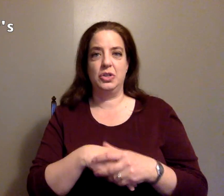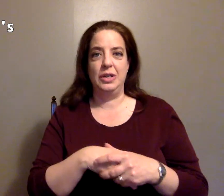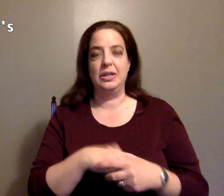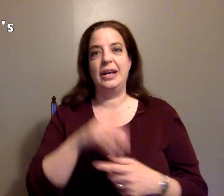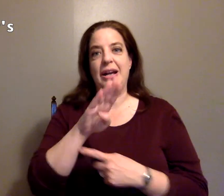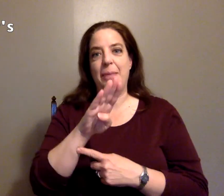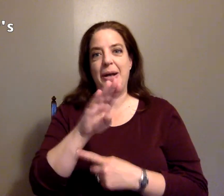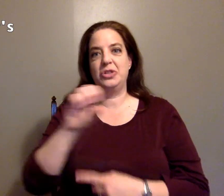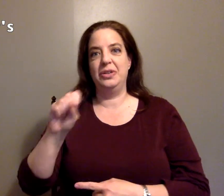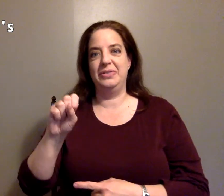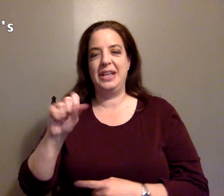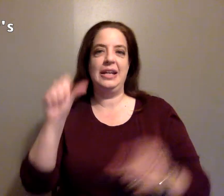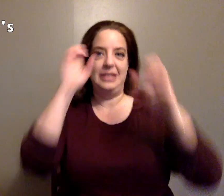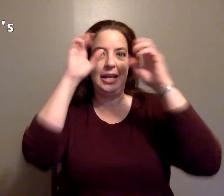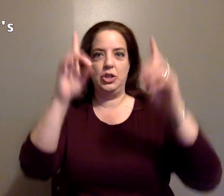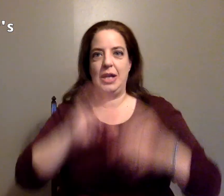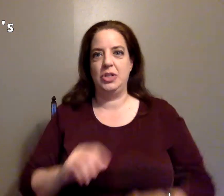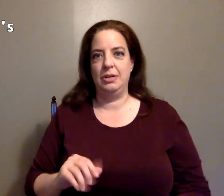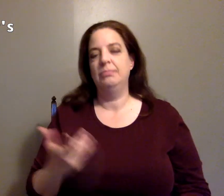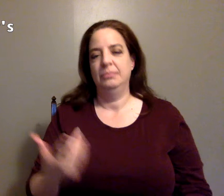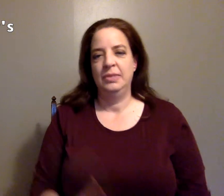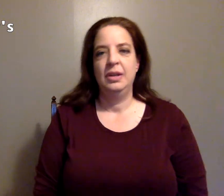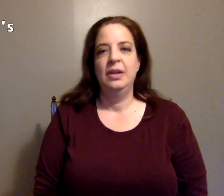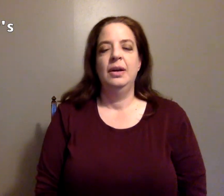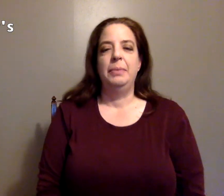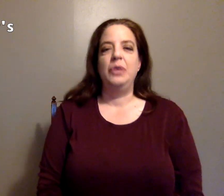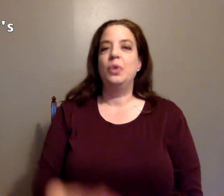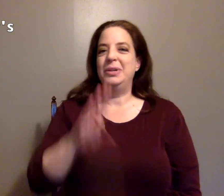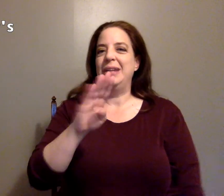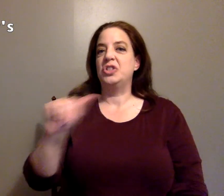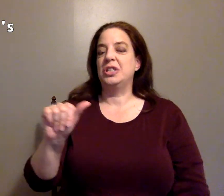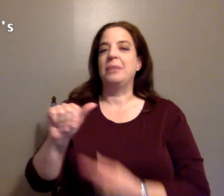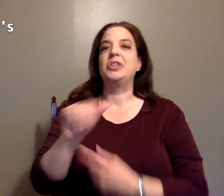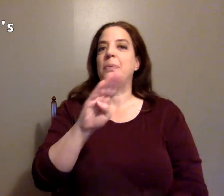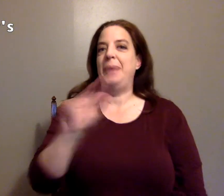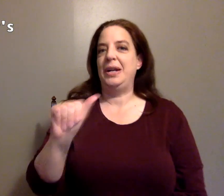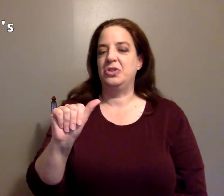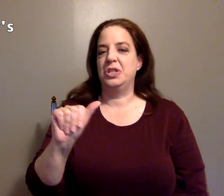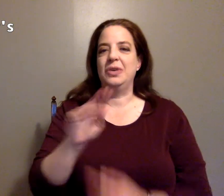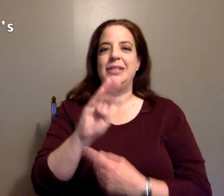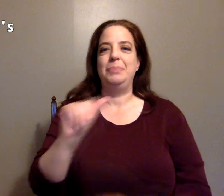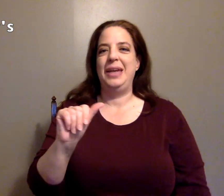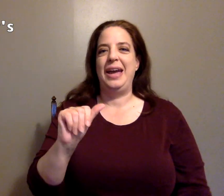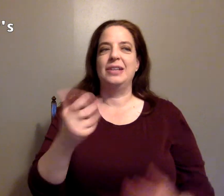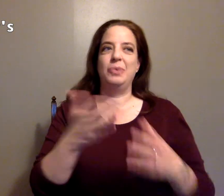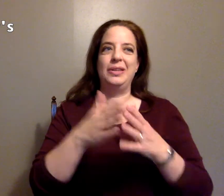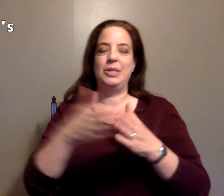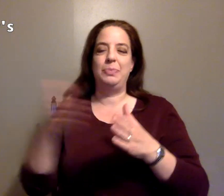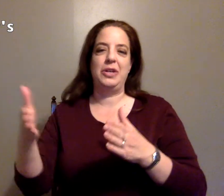is. And like I got a Bachelor of Science in Education. But normally it's just talking about your bachelor's degree, it's BA, because whether that's Bachelor of